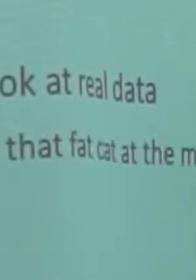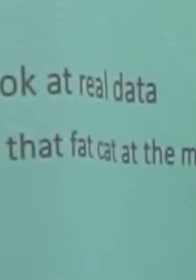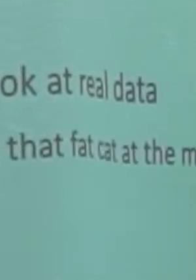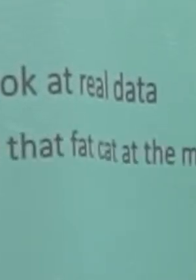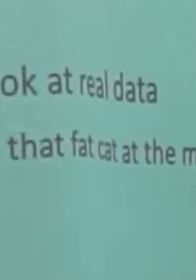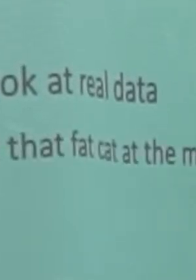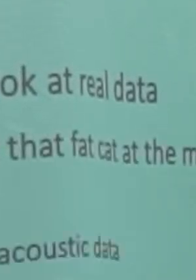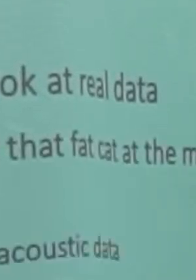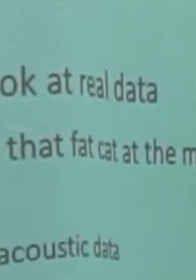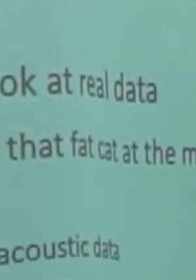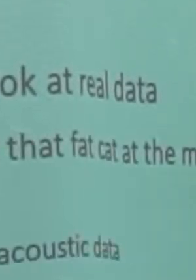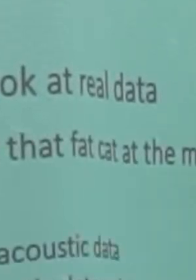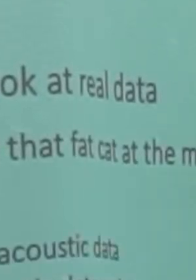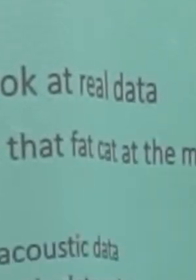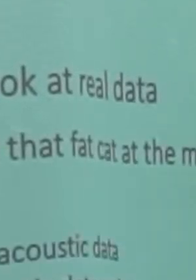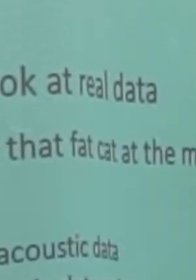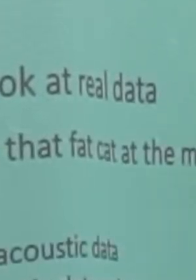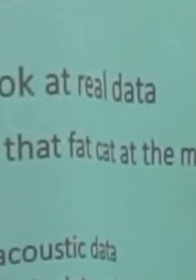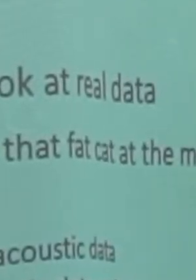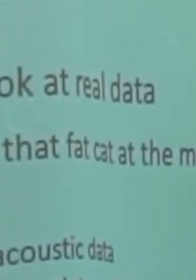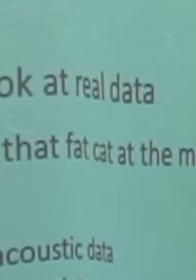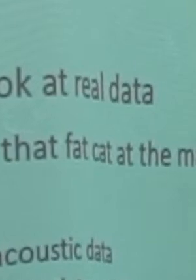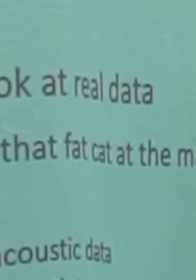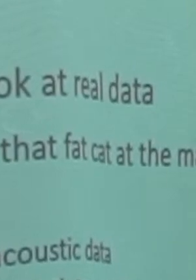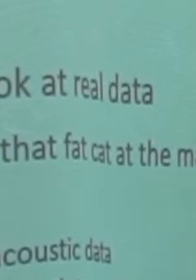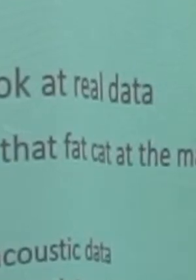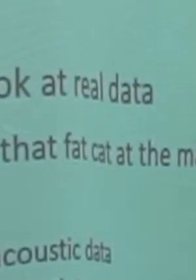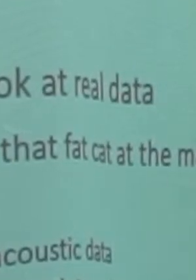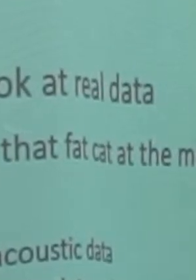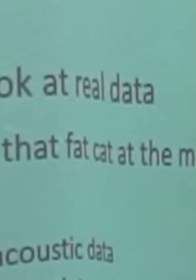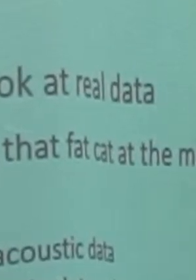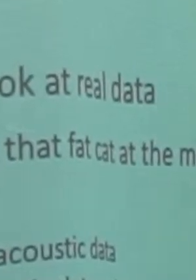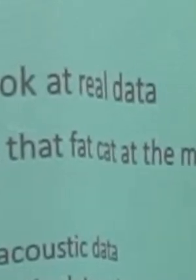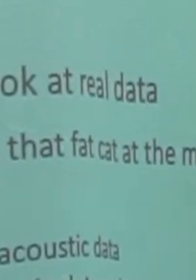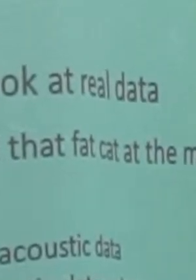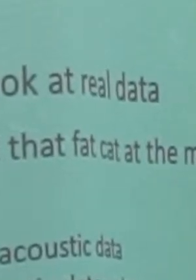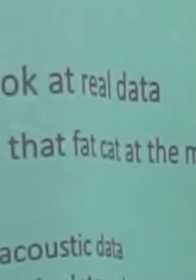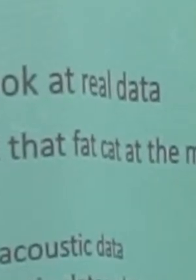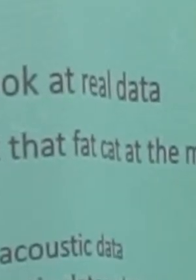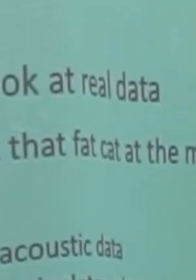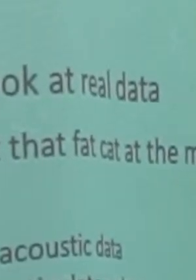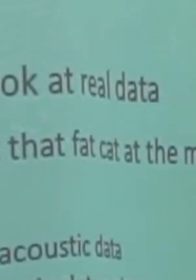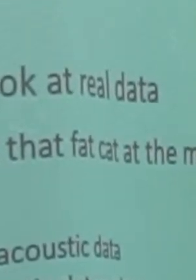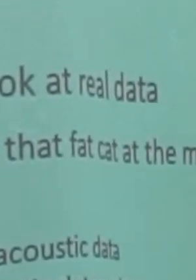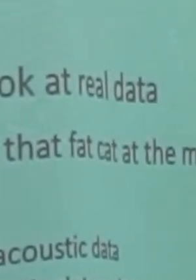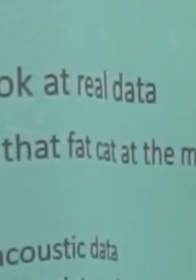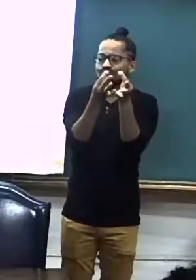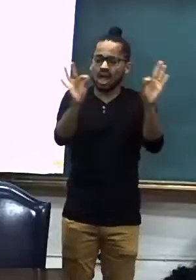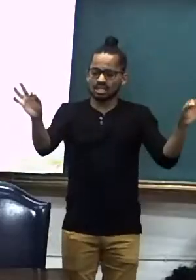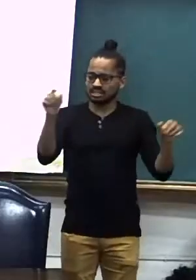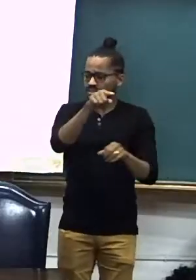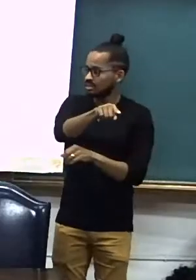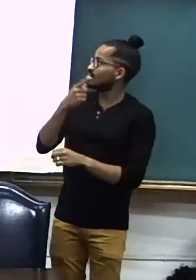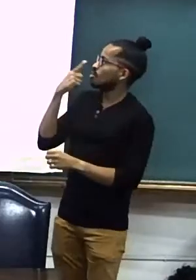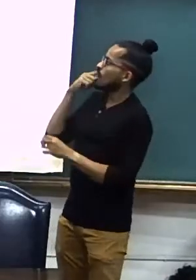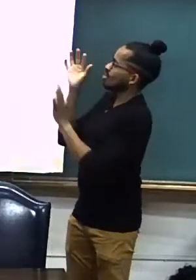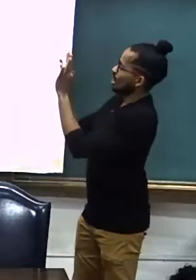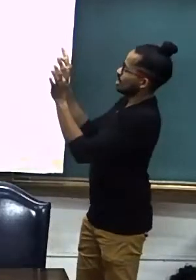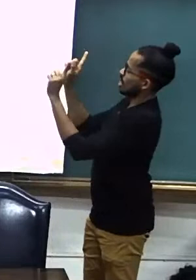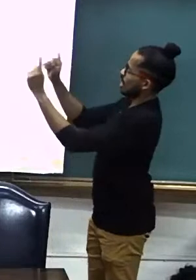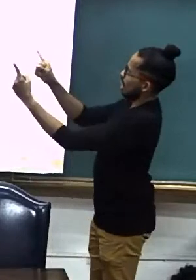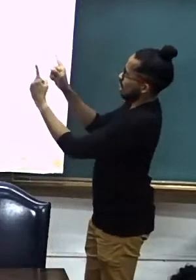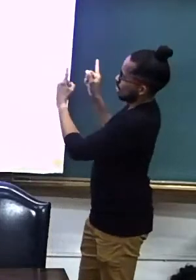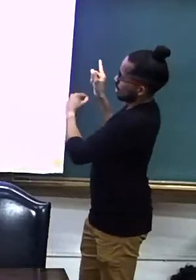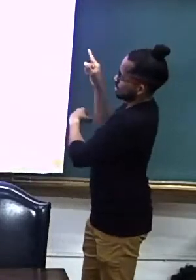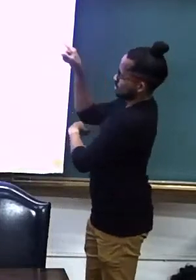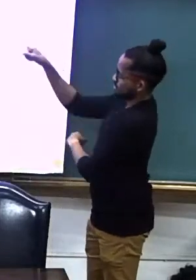hypothetical. So we have the sentence, Pam said, bat that fat cat at the mat. All the same vowels, ah.